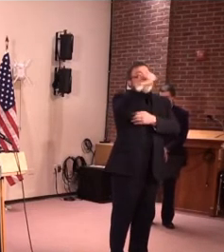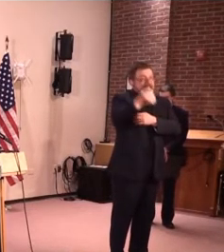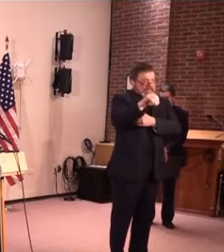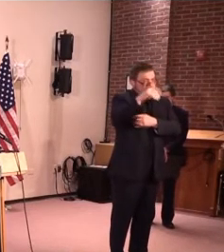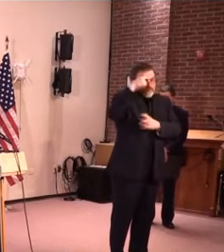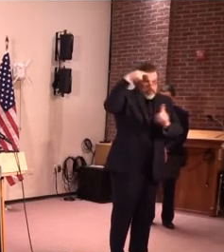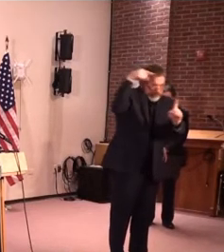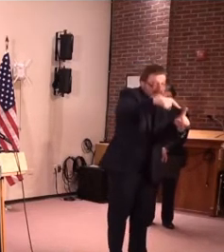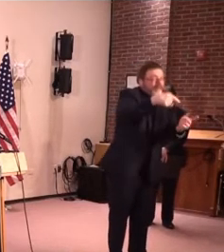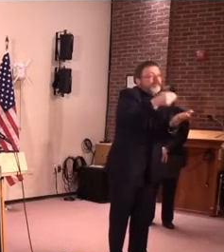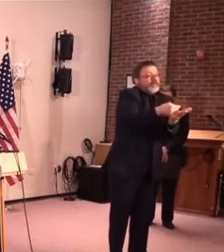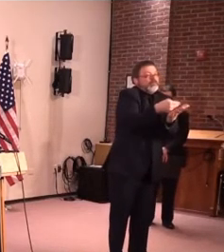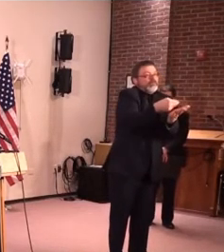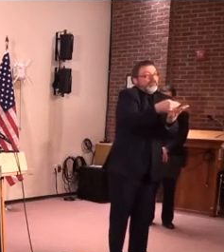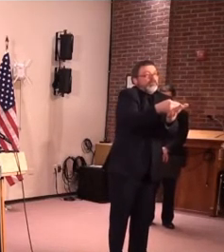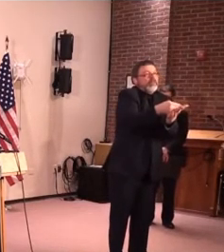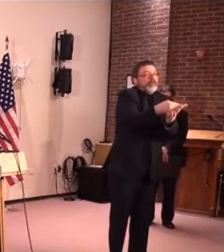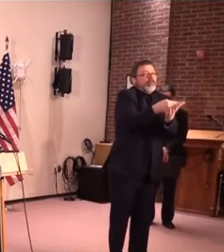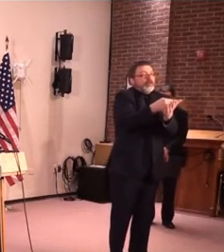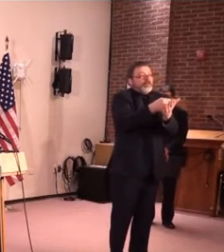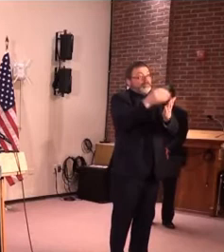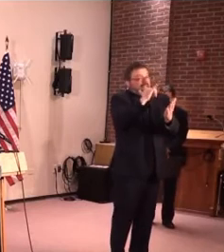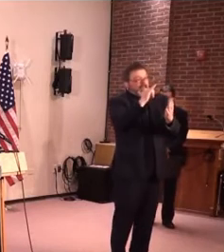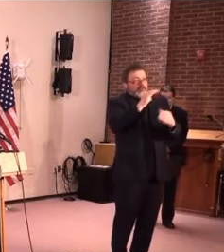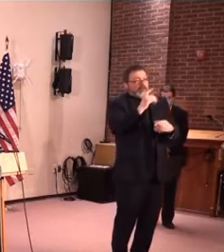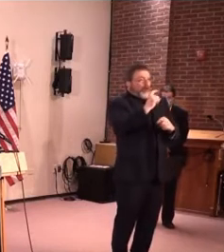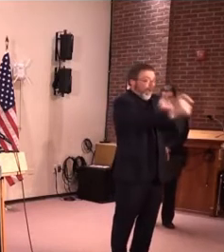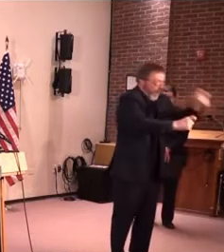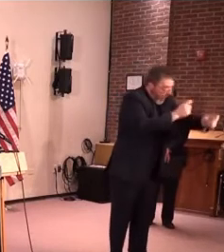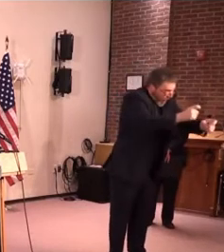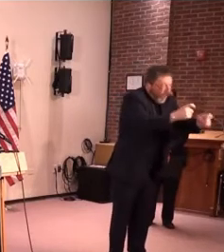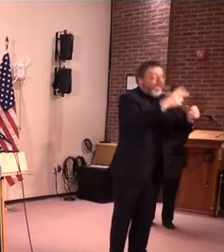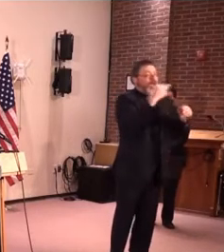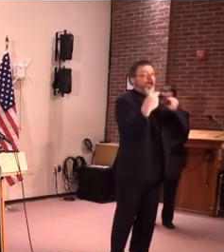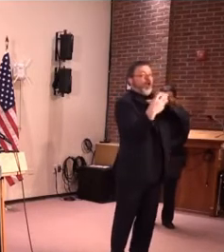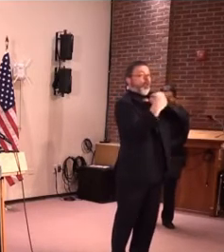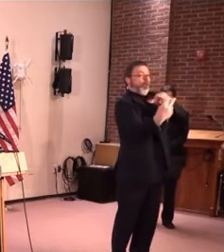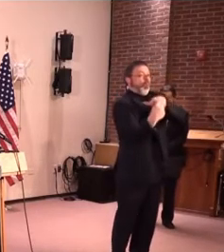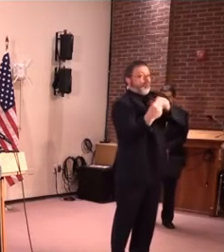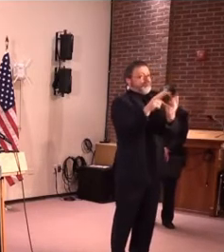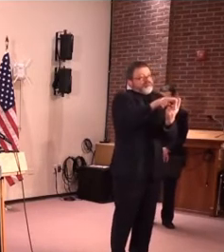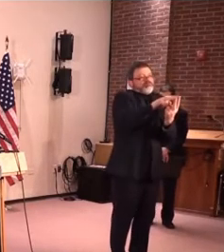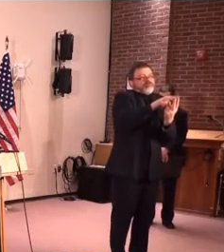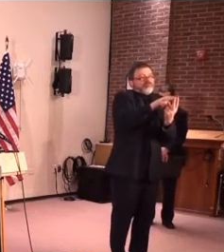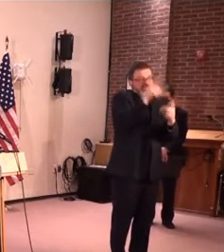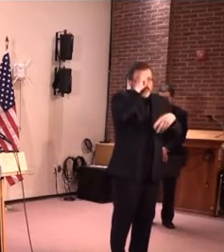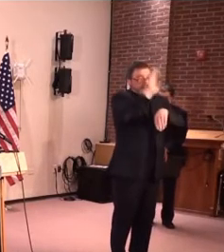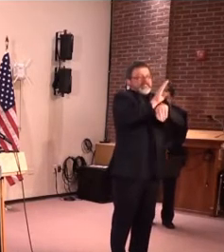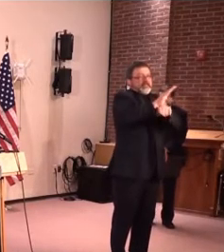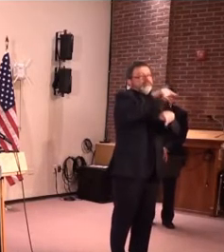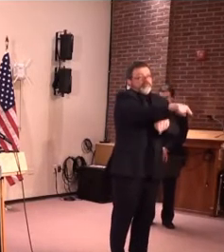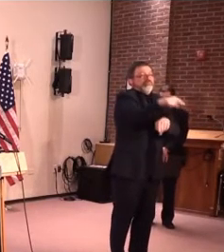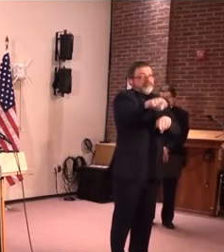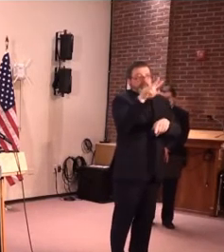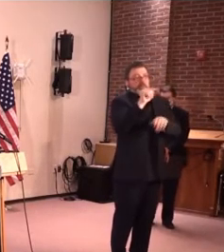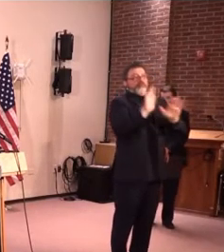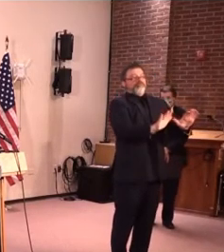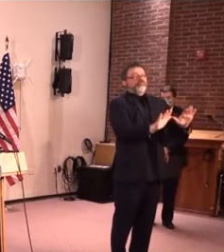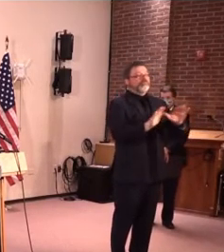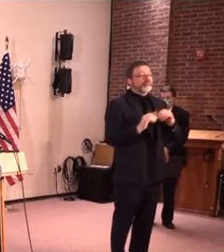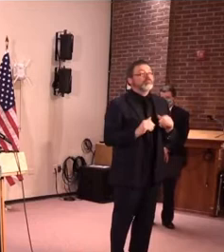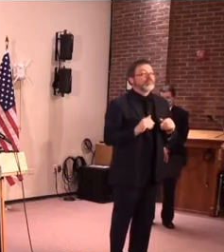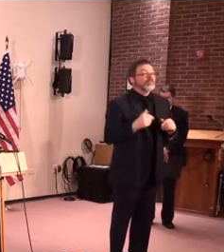of direct grants and loans to Vermont businesses. These initiatives are intended to protect people